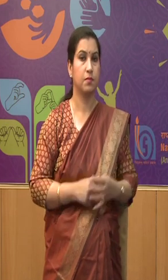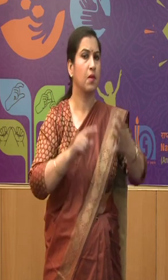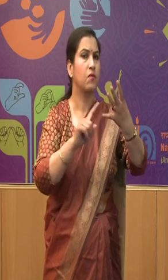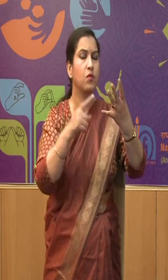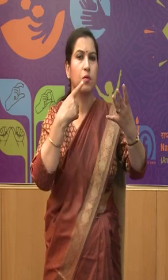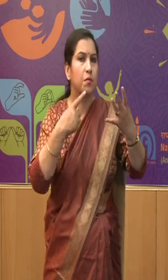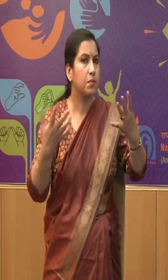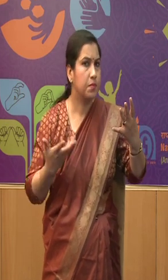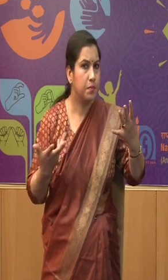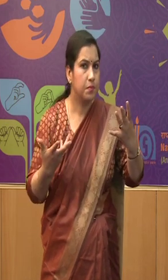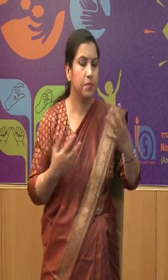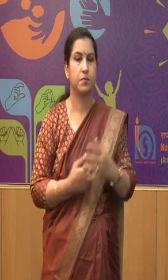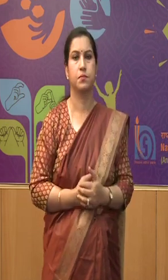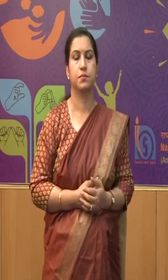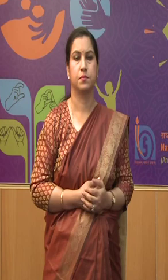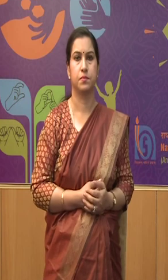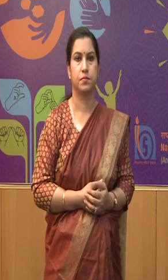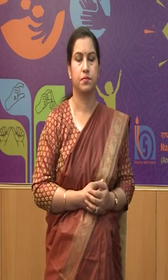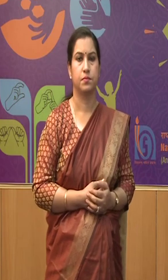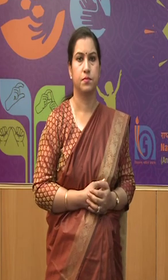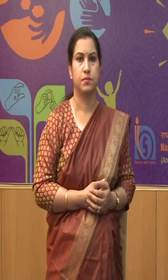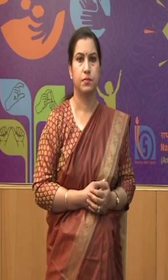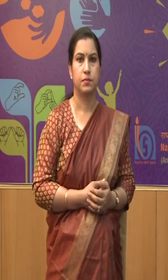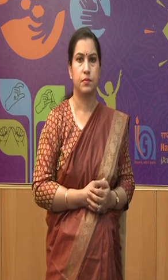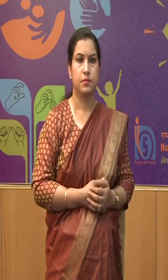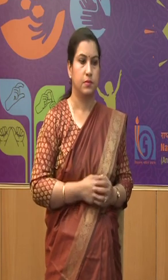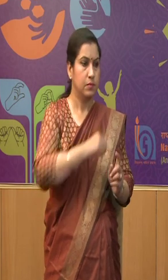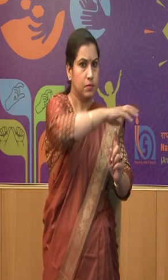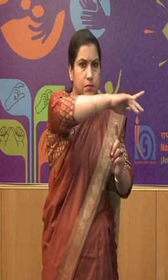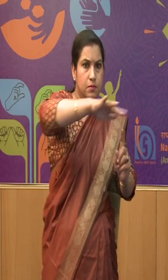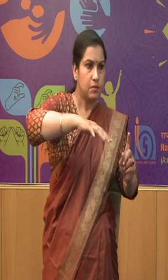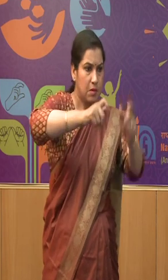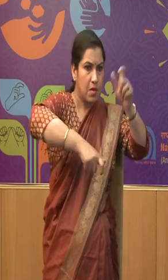The fourth point we discussed was division of society in four classes